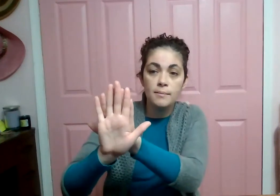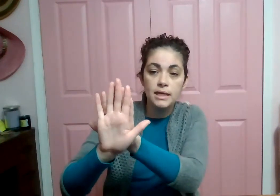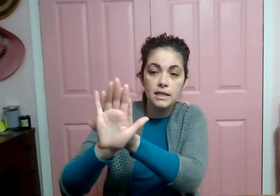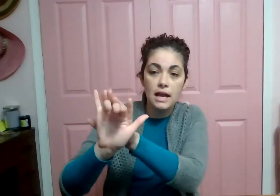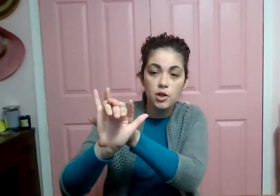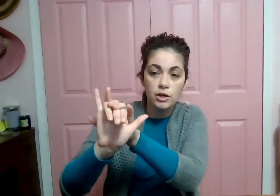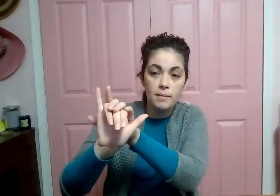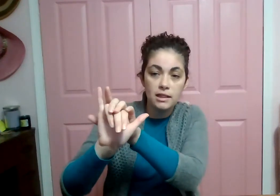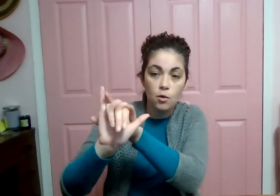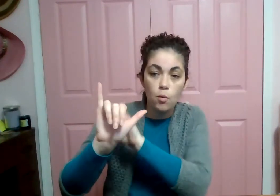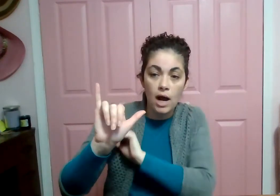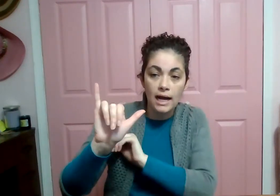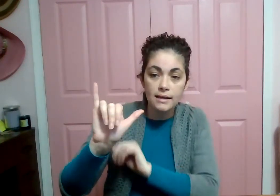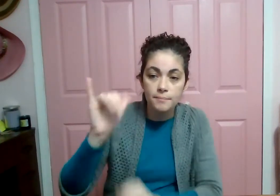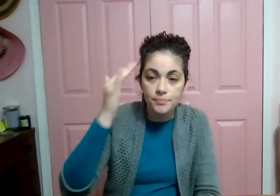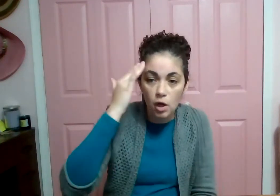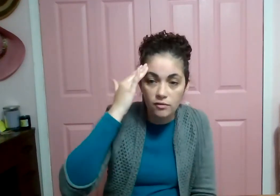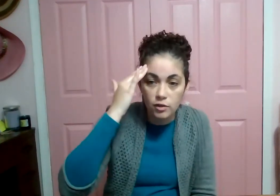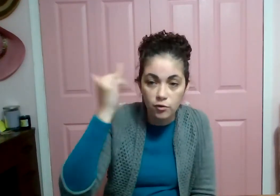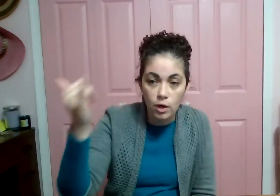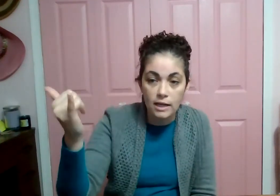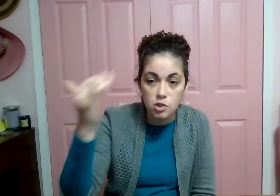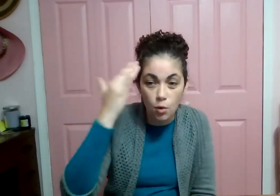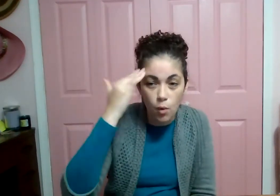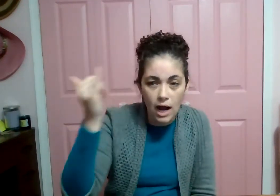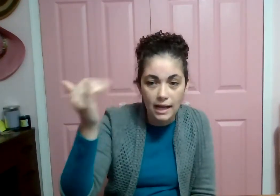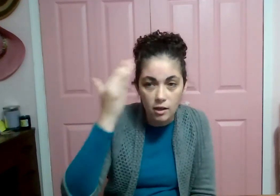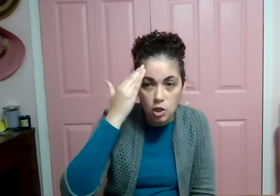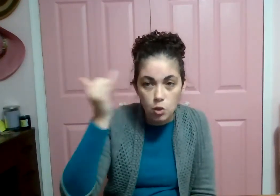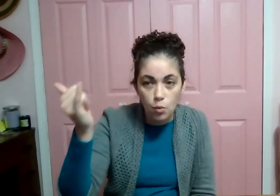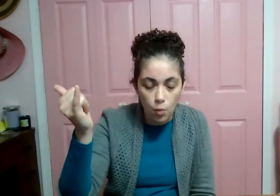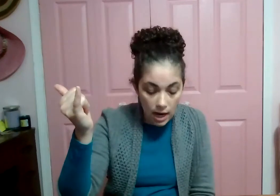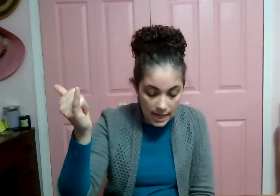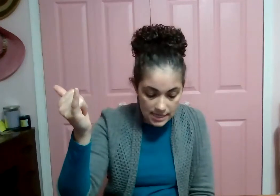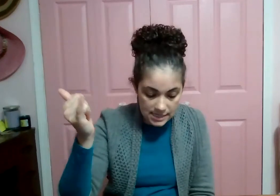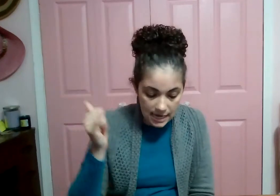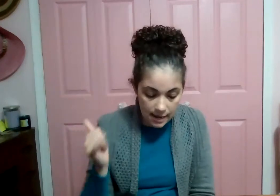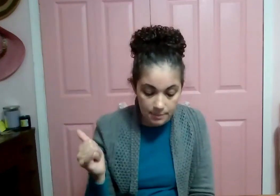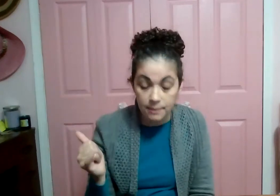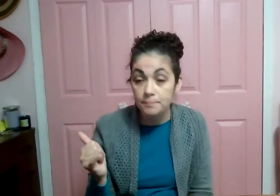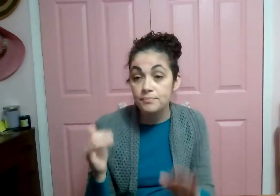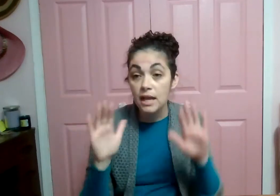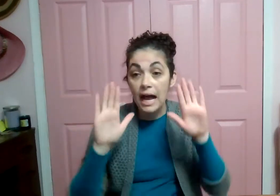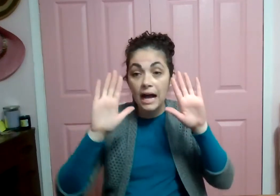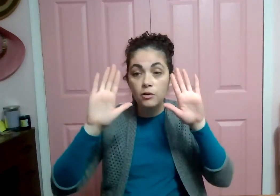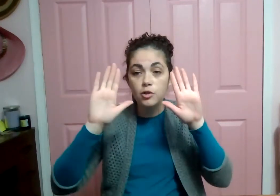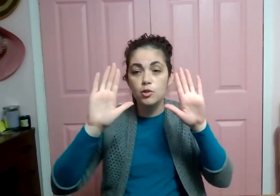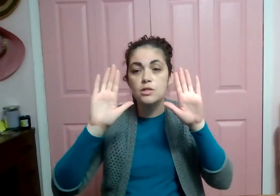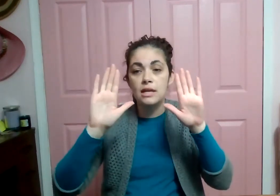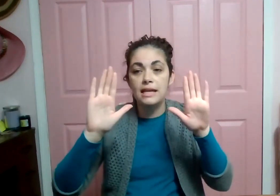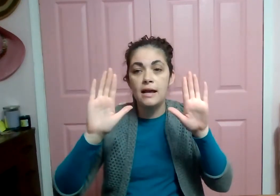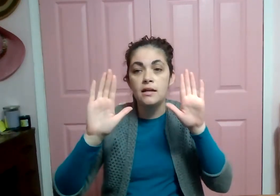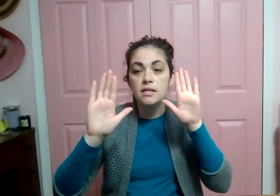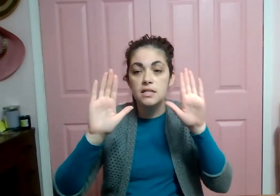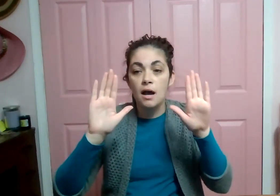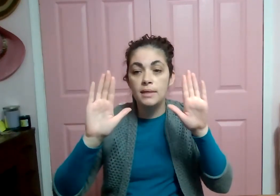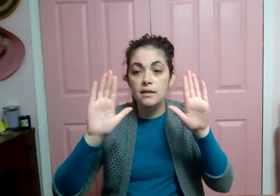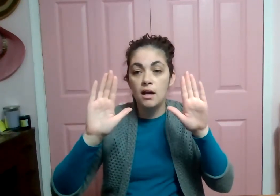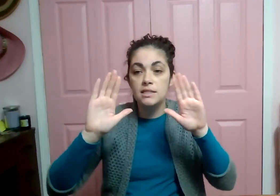dominant and you're going to make the Y off your forehead. So why? Why is that happening? How you're using, again, dominant,